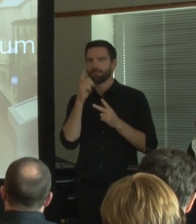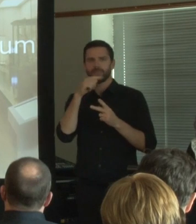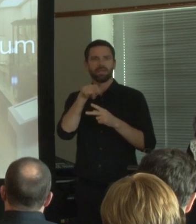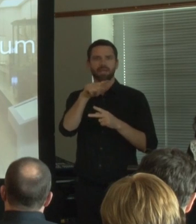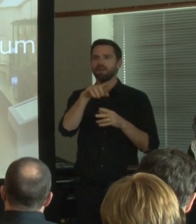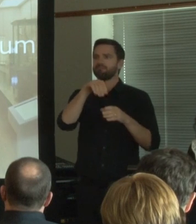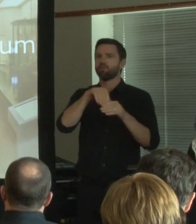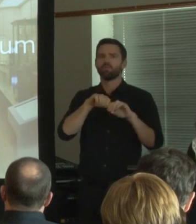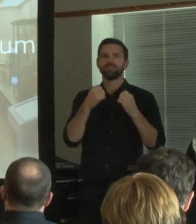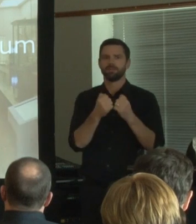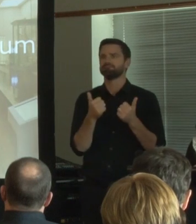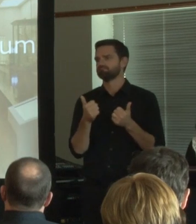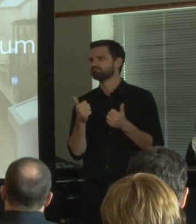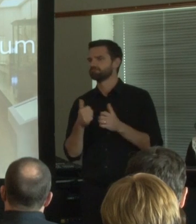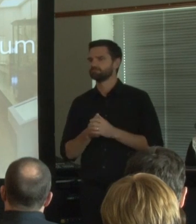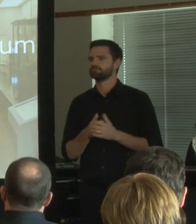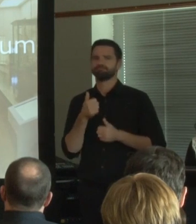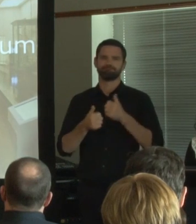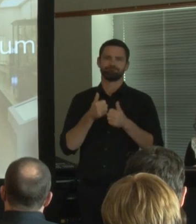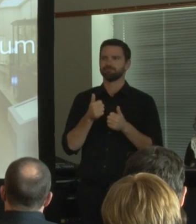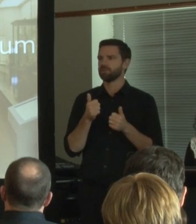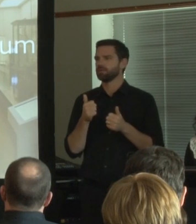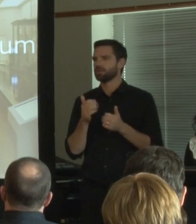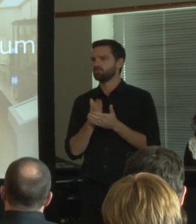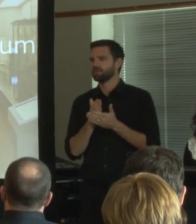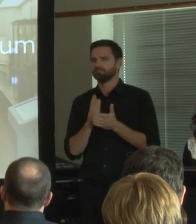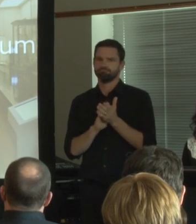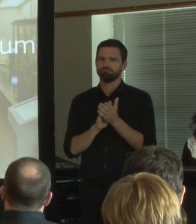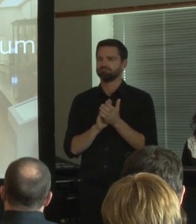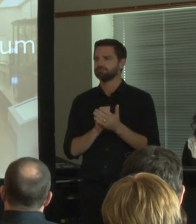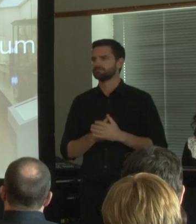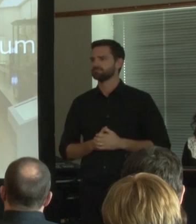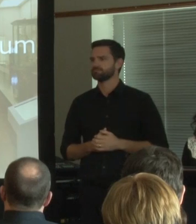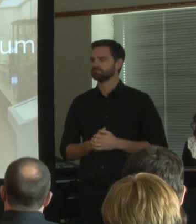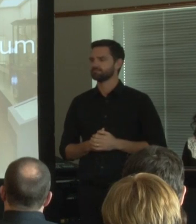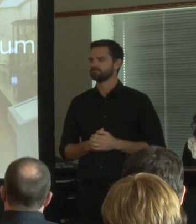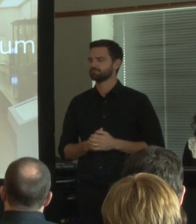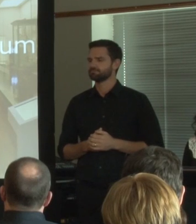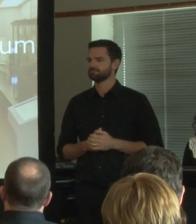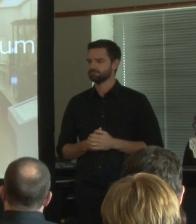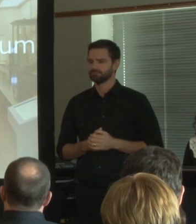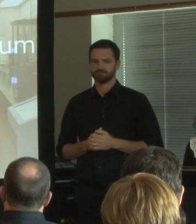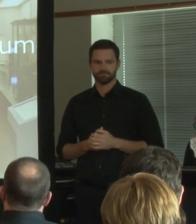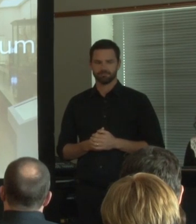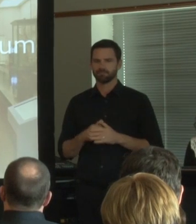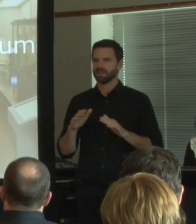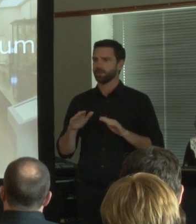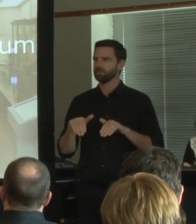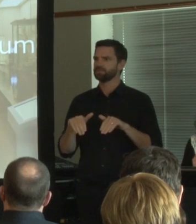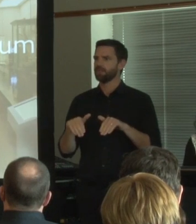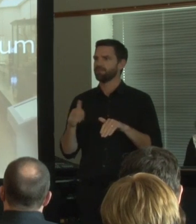so, you know, well done, everybody. It was really, really good. Basically, the museum's been on the go